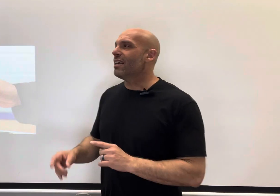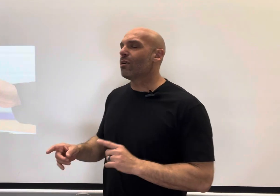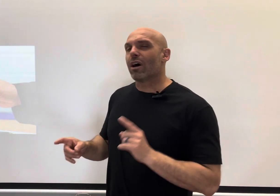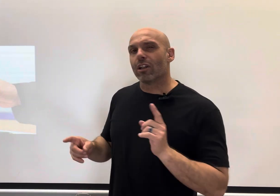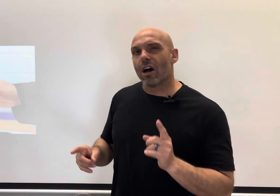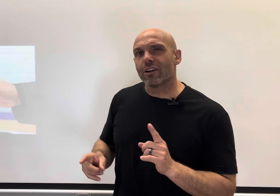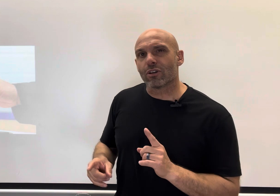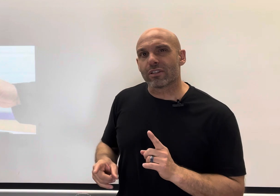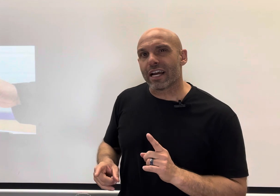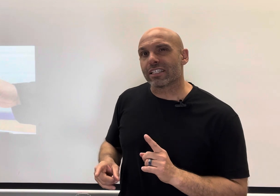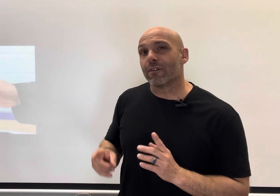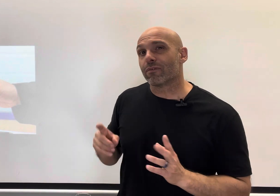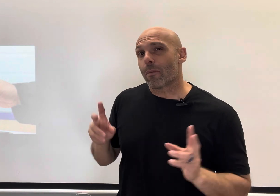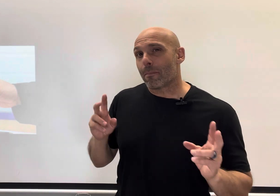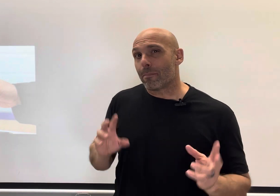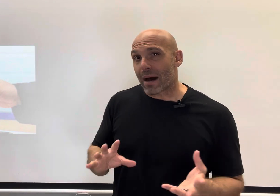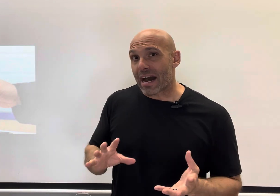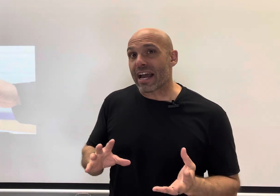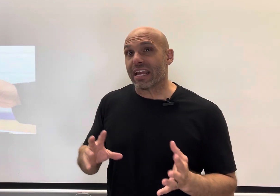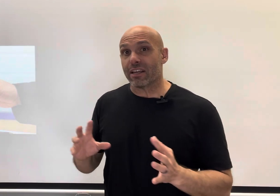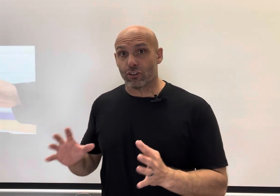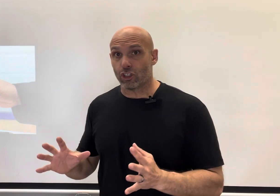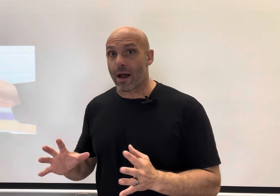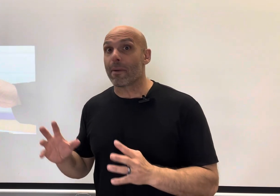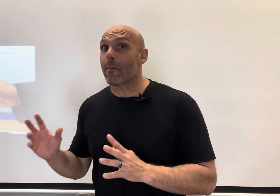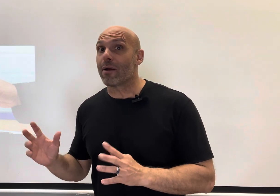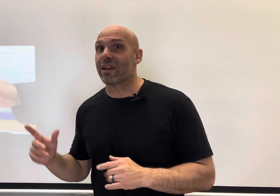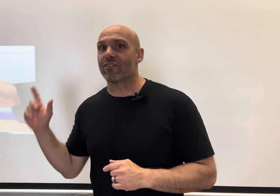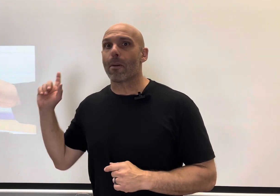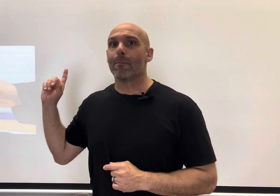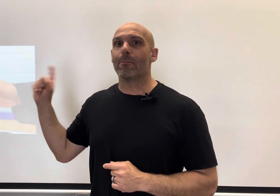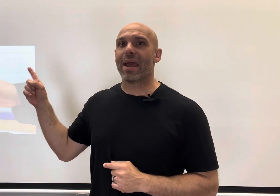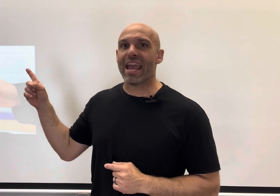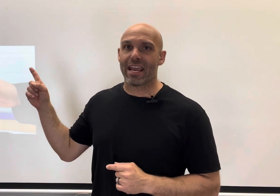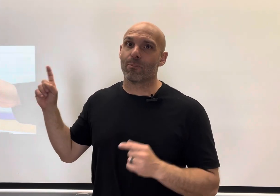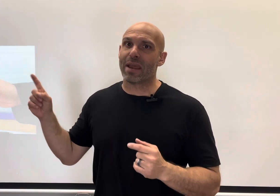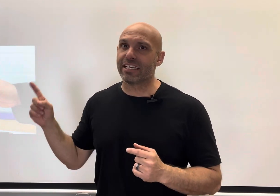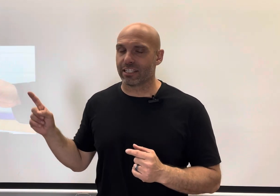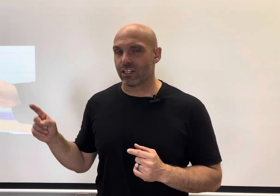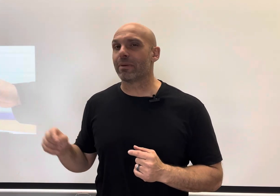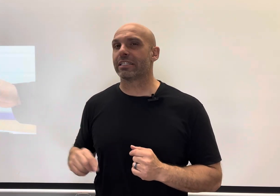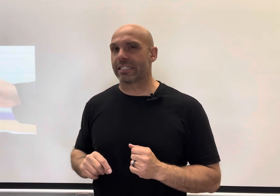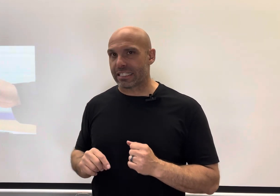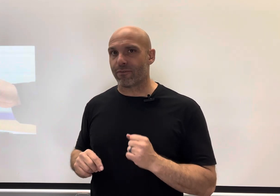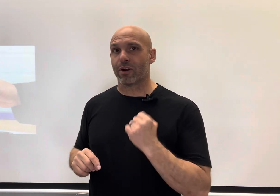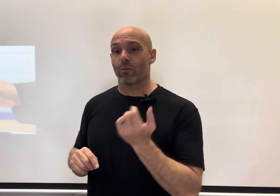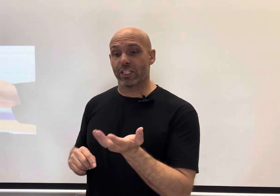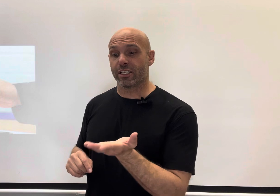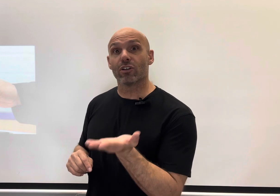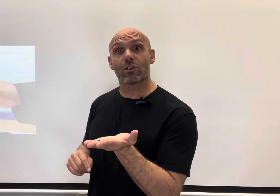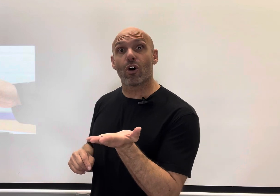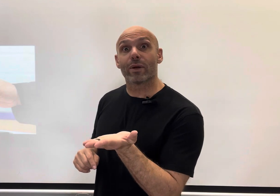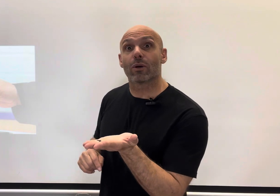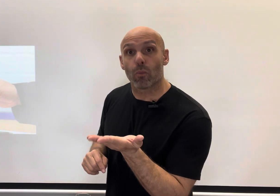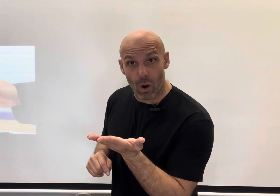Now, along those lines of buy, shop, we have pay. Pay is a little bit different. We still go with the